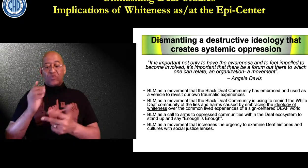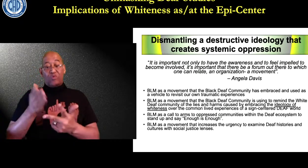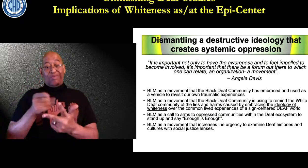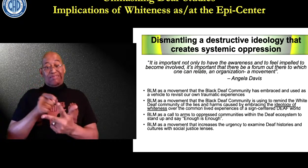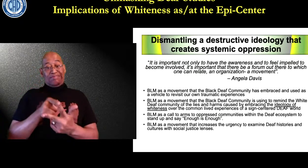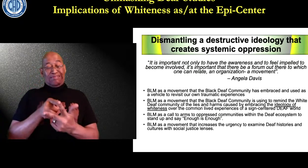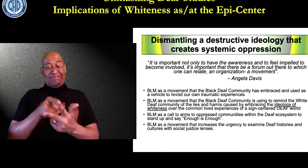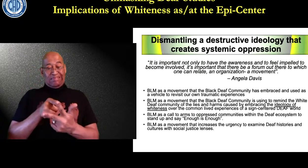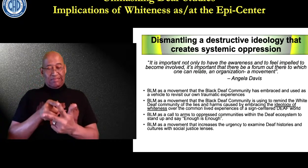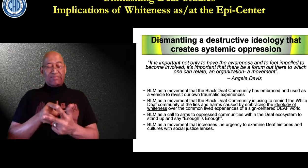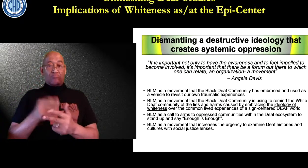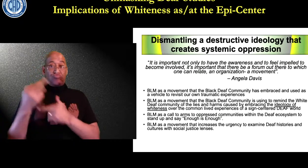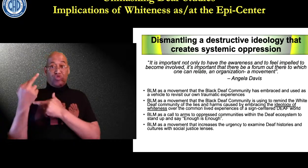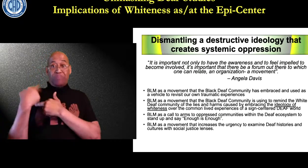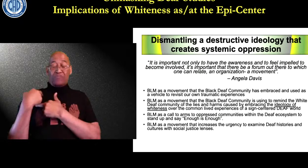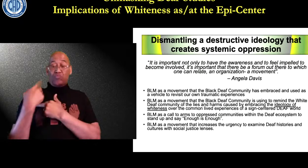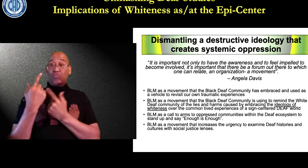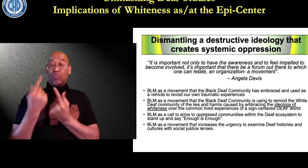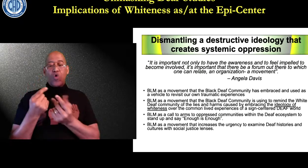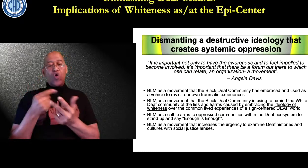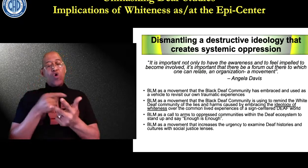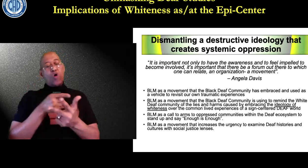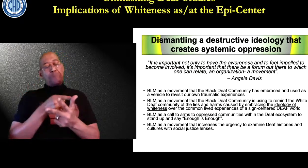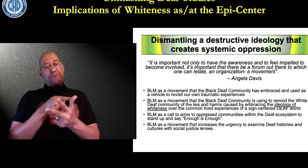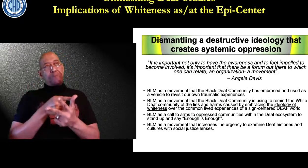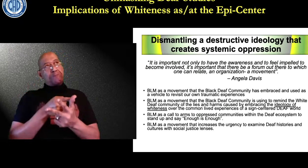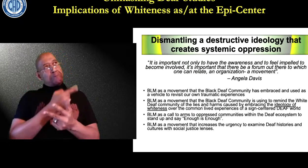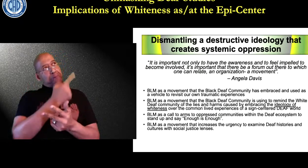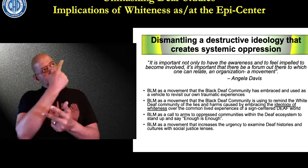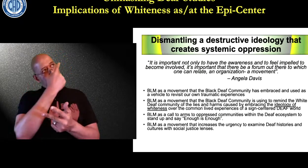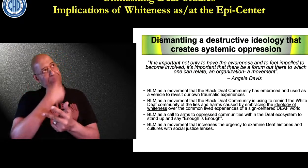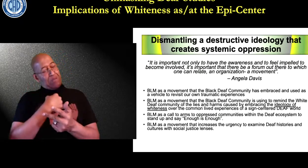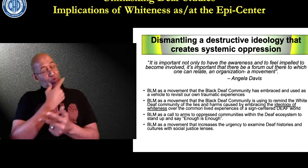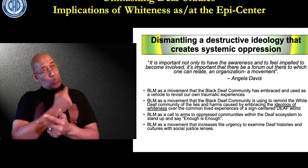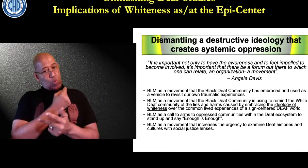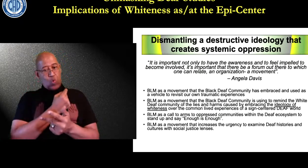and putting that wall up and colonized.